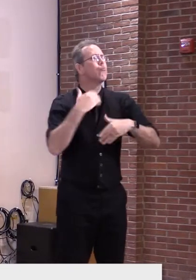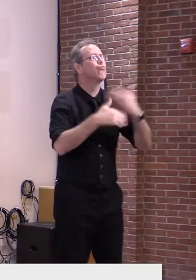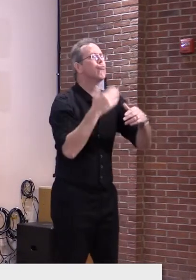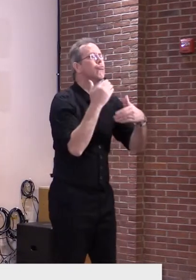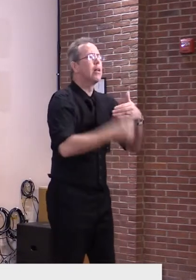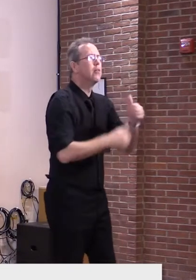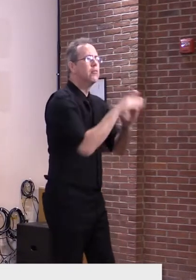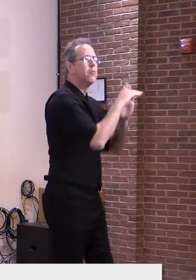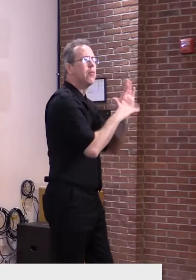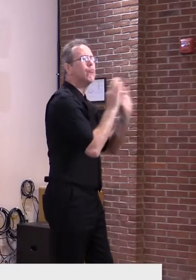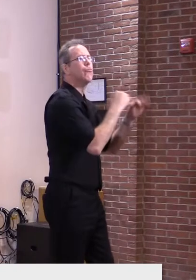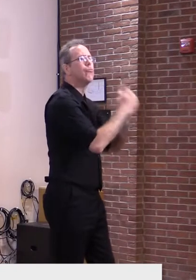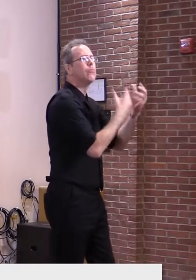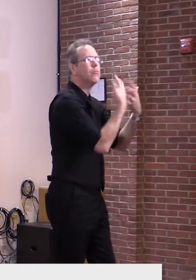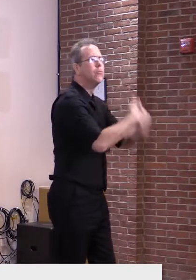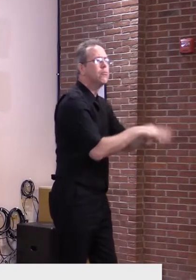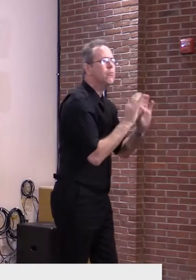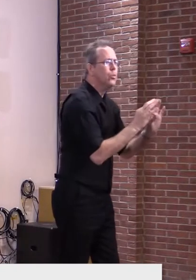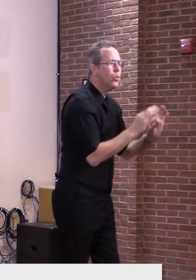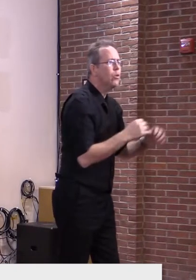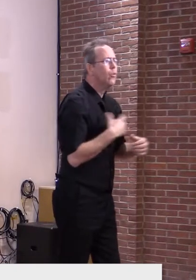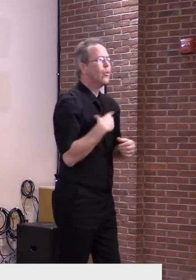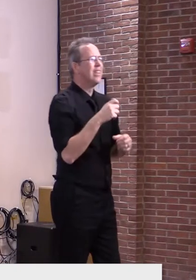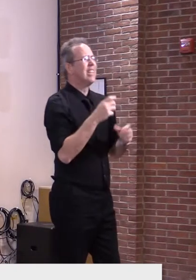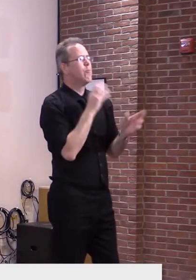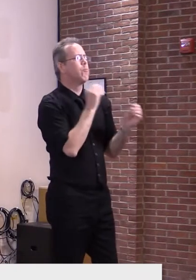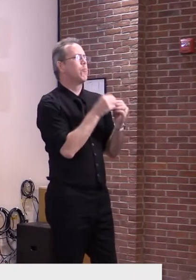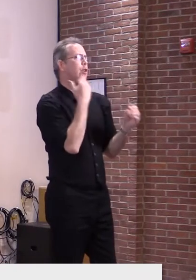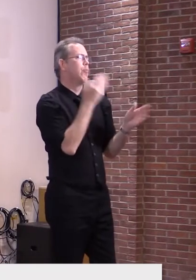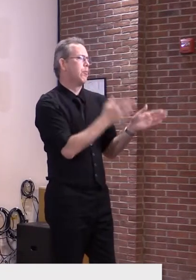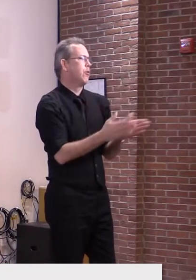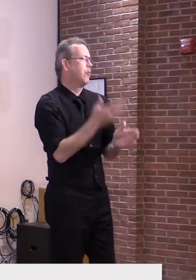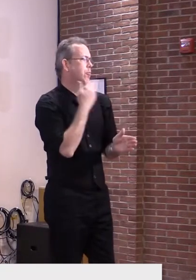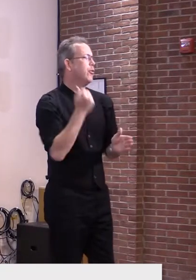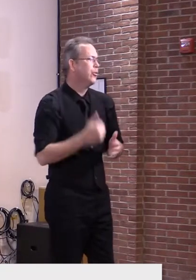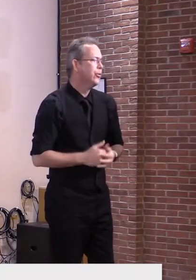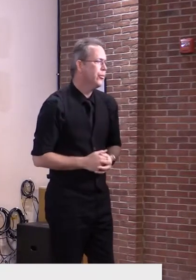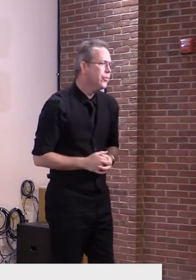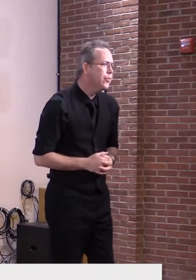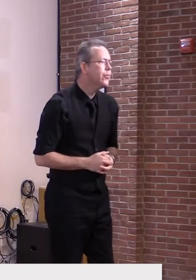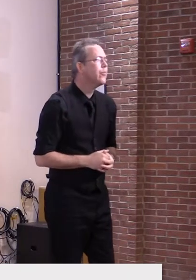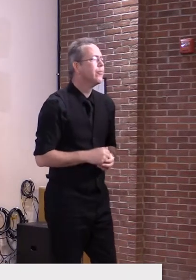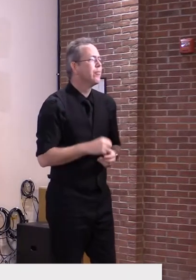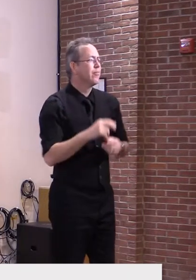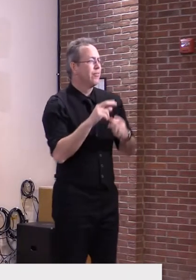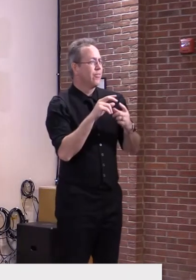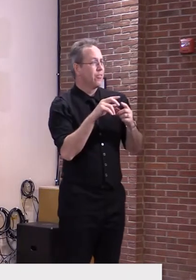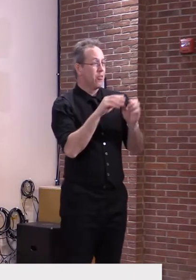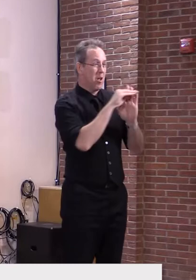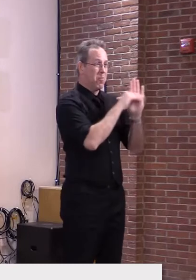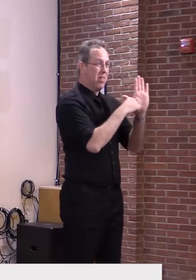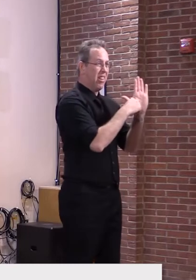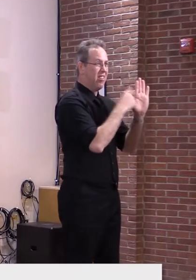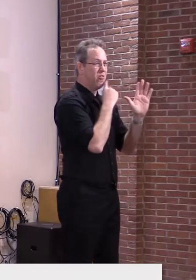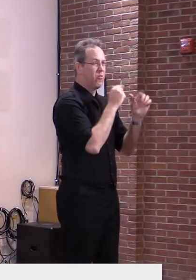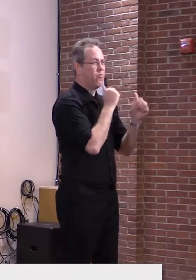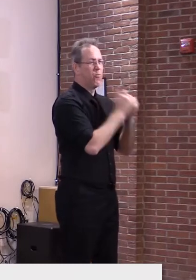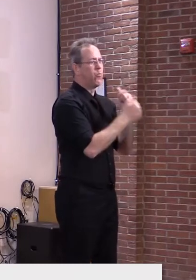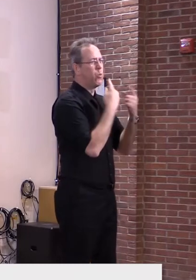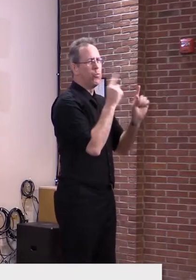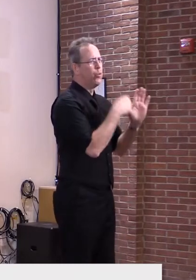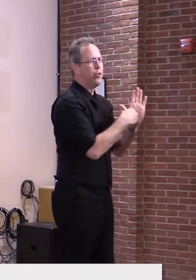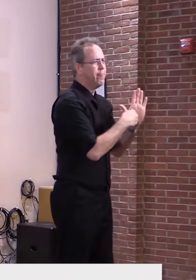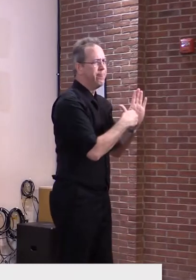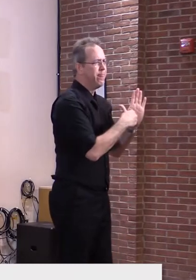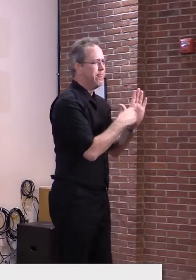be prepared for it. And I'm telling you, with S-286, we are not going to be prepared for it. Thank you, Governor,